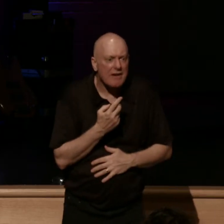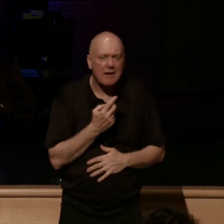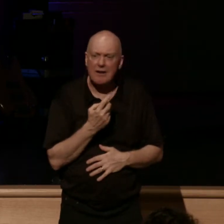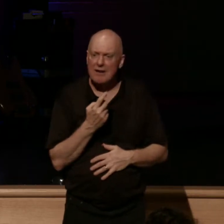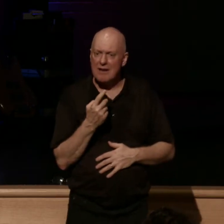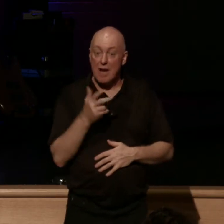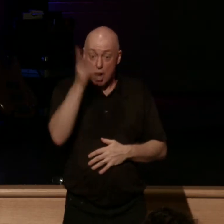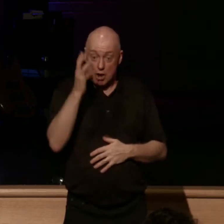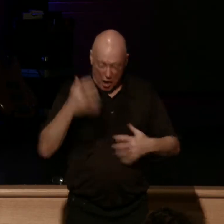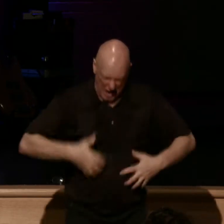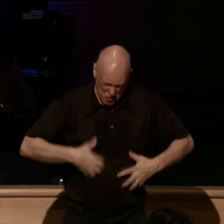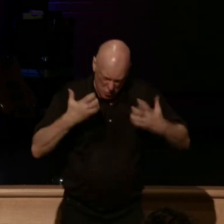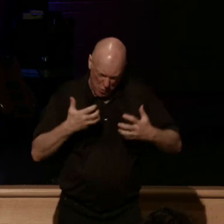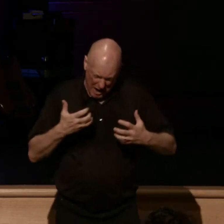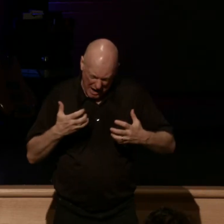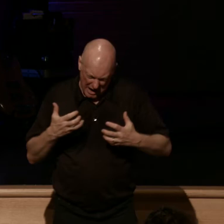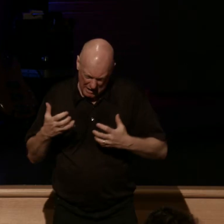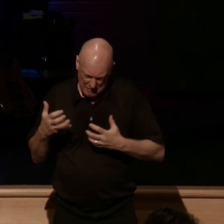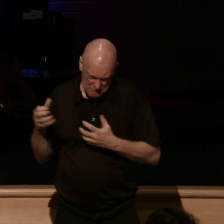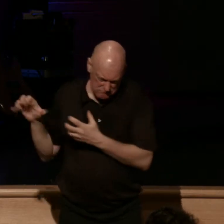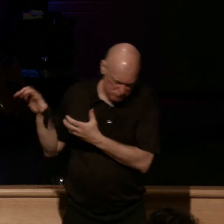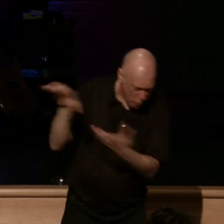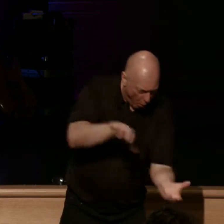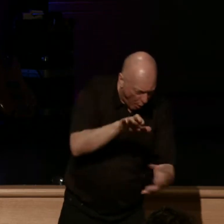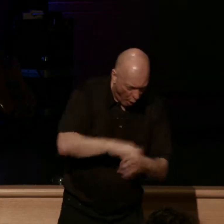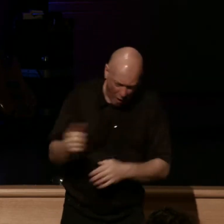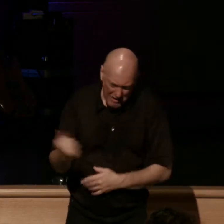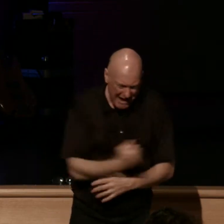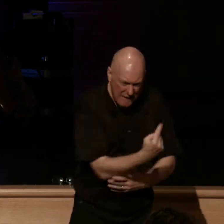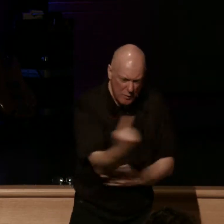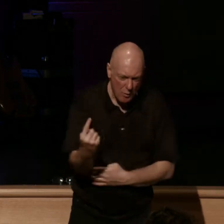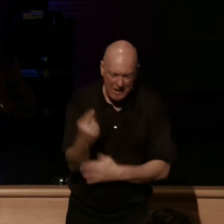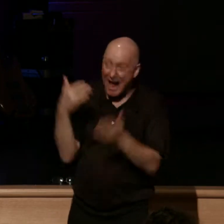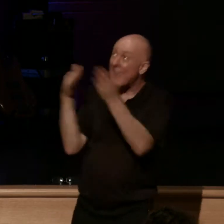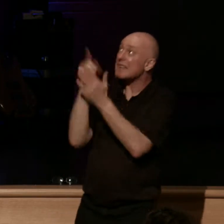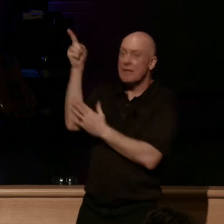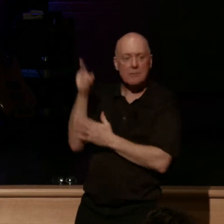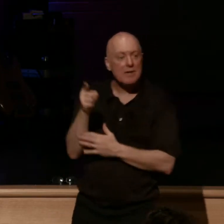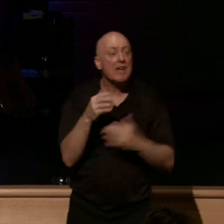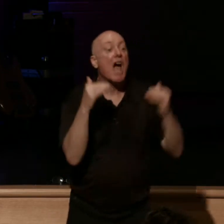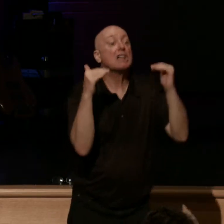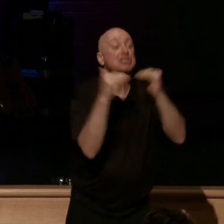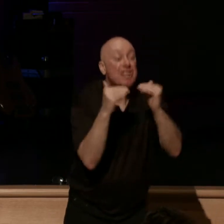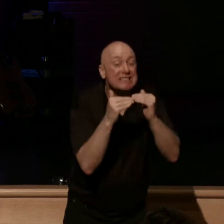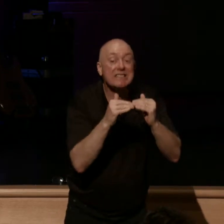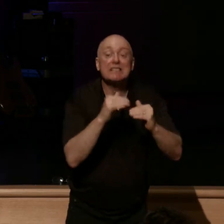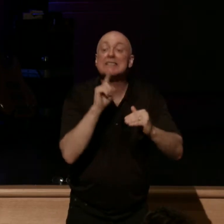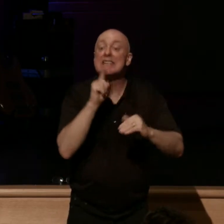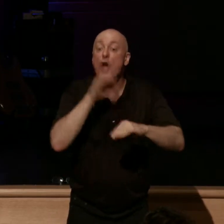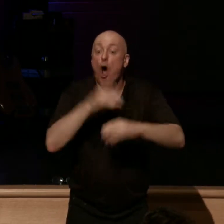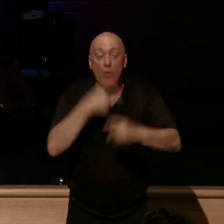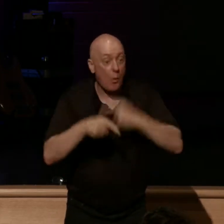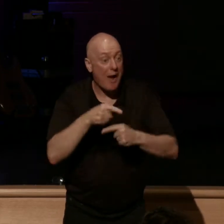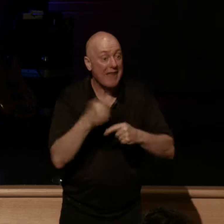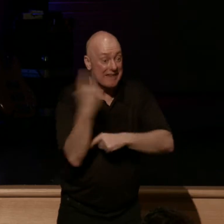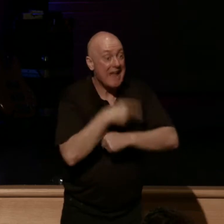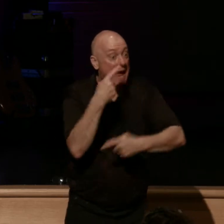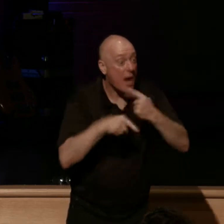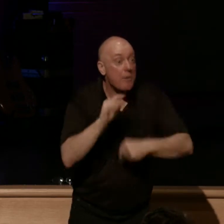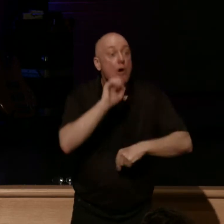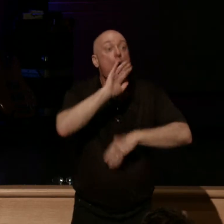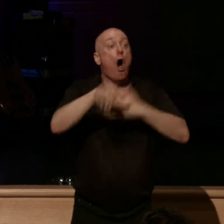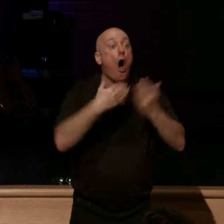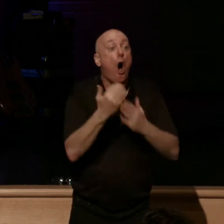wrath is poured out upon all that oppose him. We must understand justice is on its way. The day is coming soon when